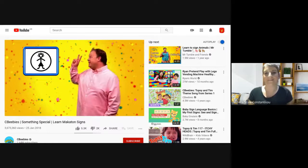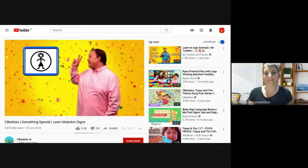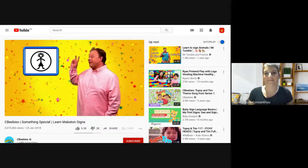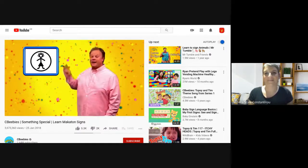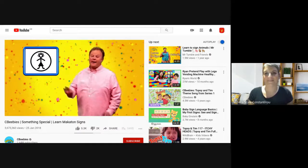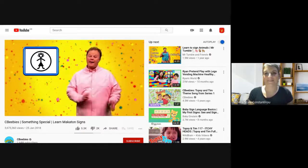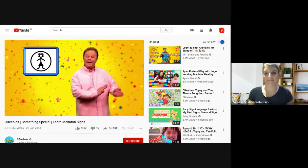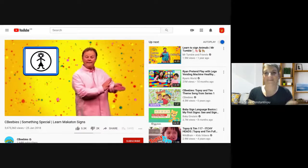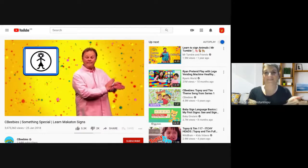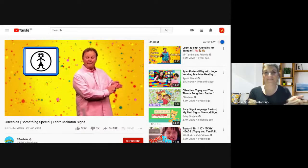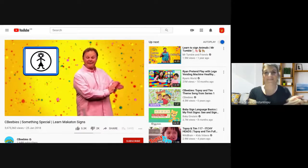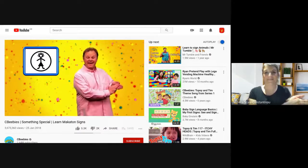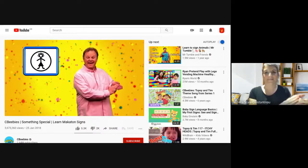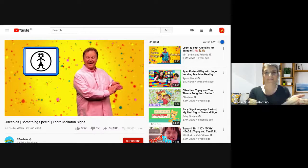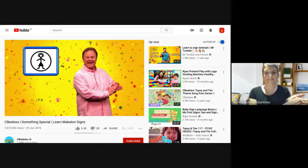Look.